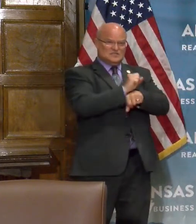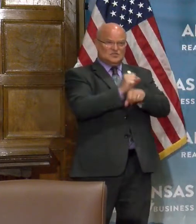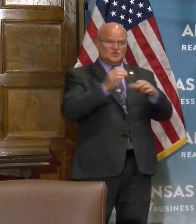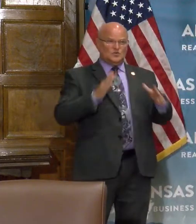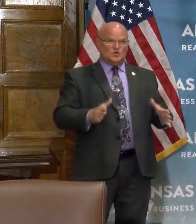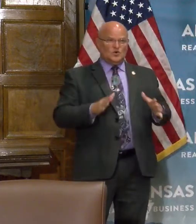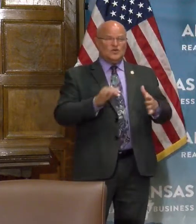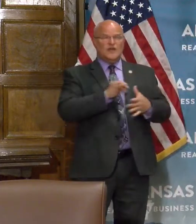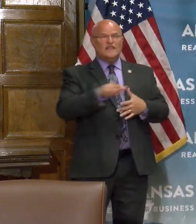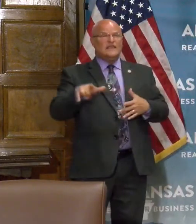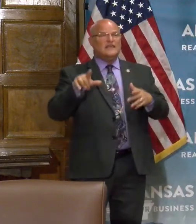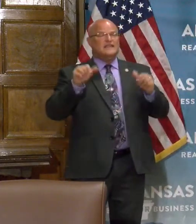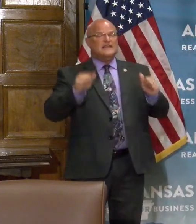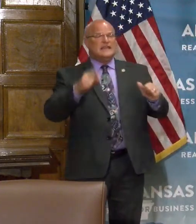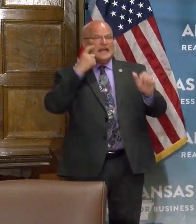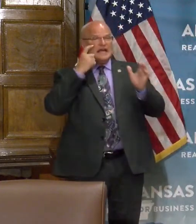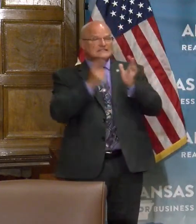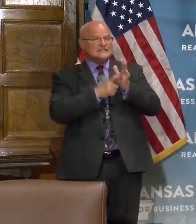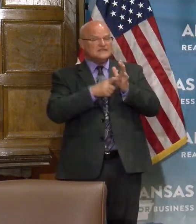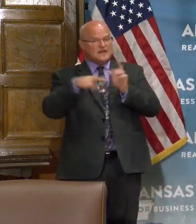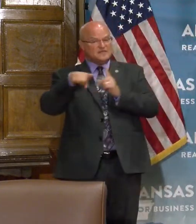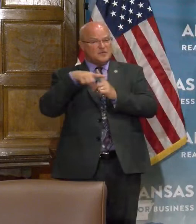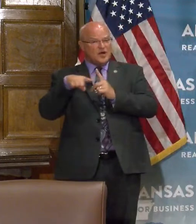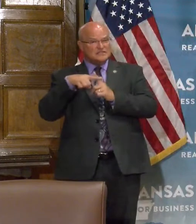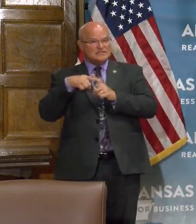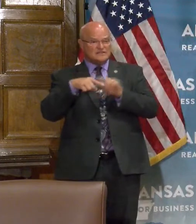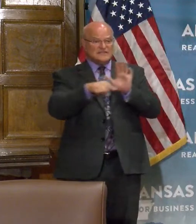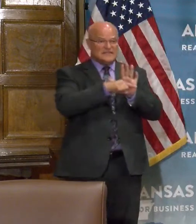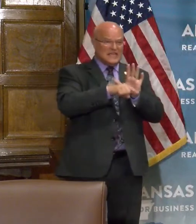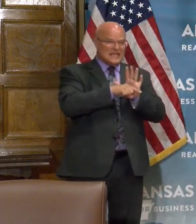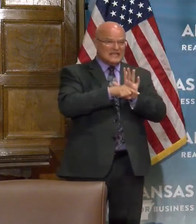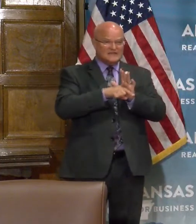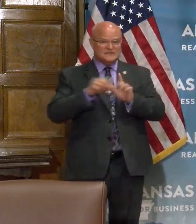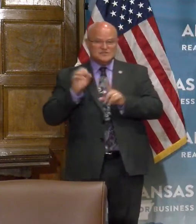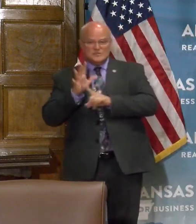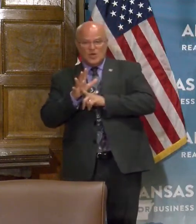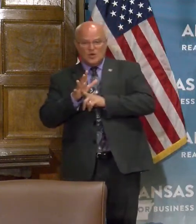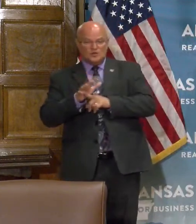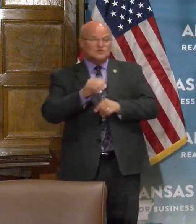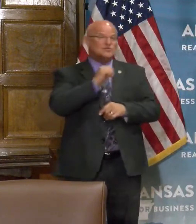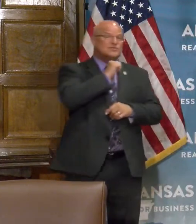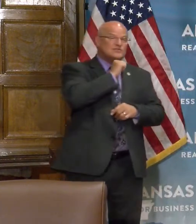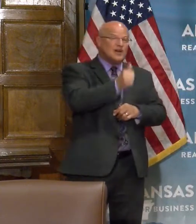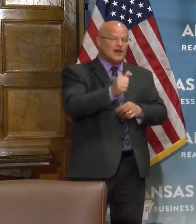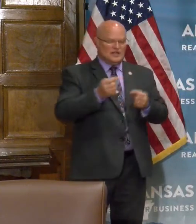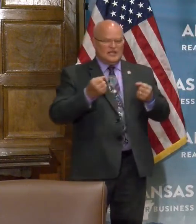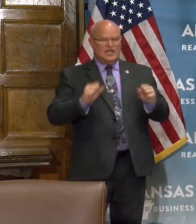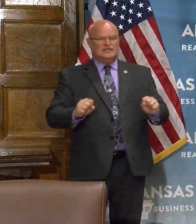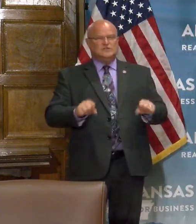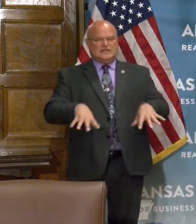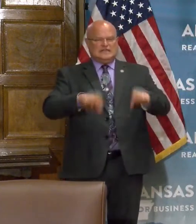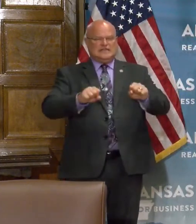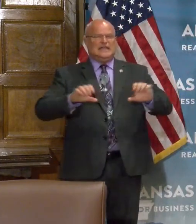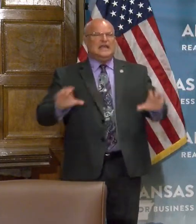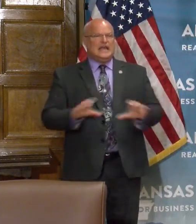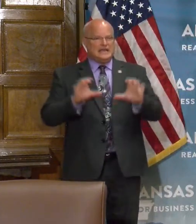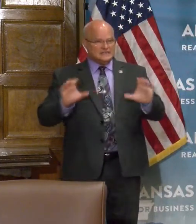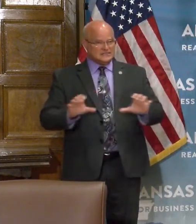workers so that they can identify those who are positive, those who are negative, those who are exposed, those who aren't, and to try and take action.